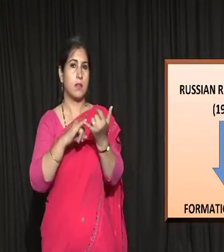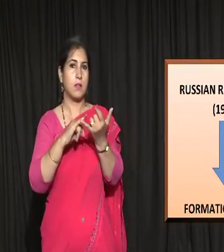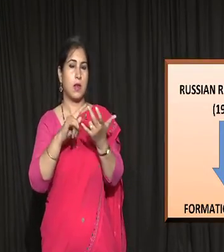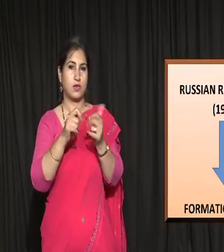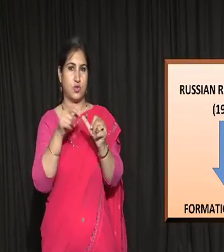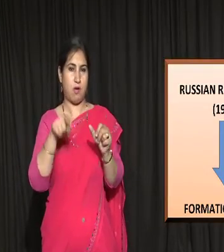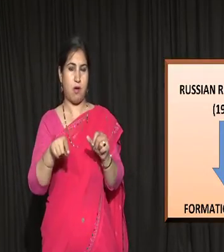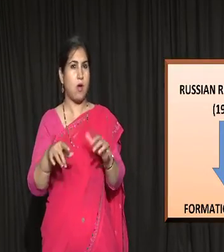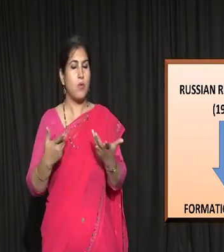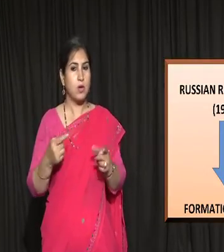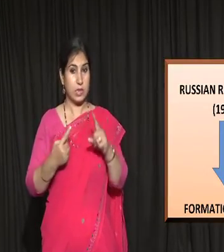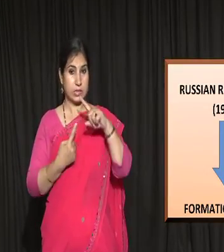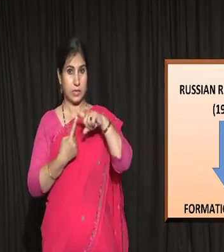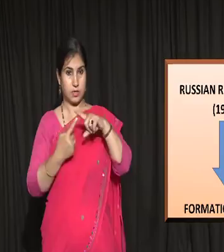against the rule of the Tsar.